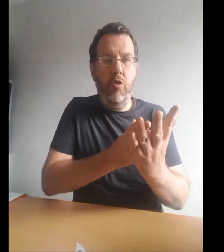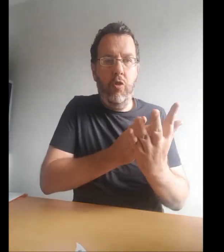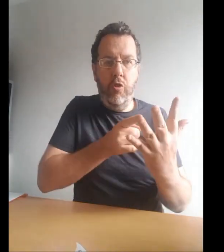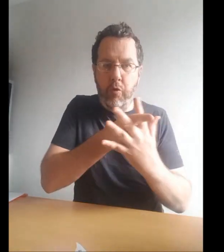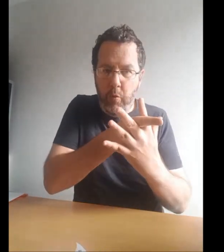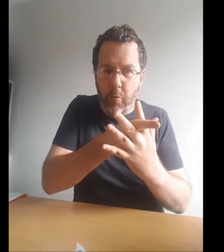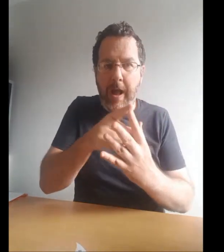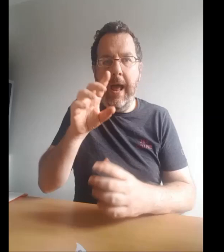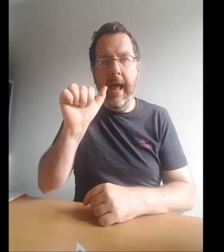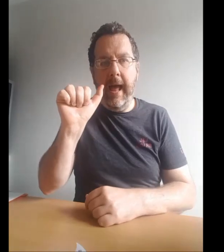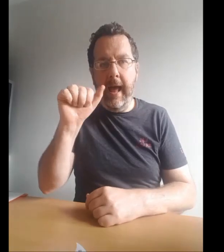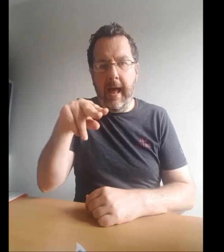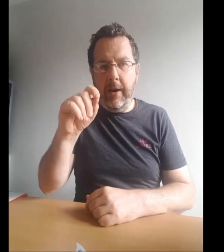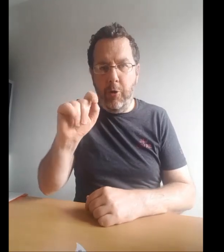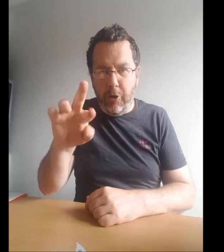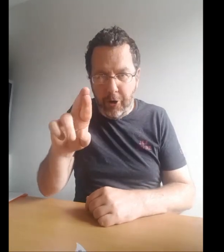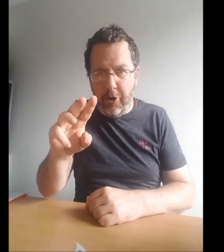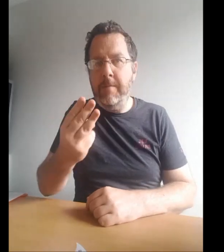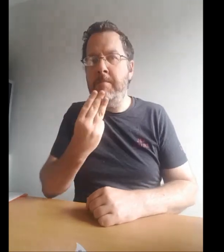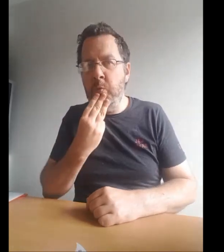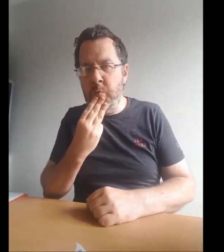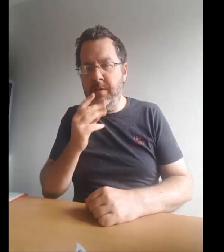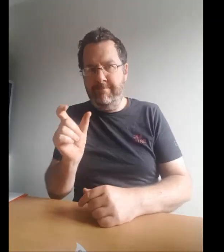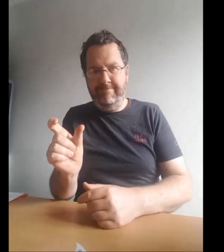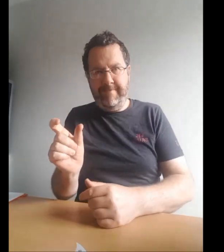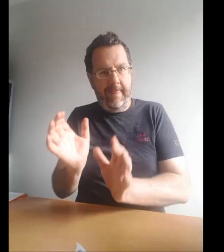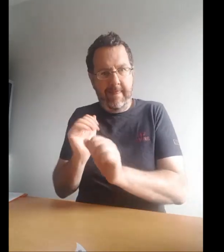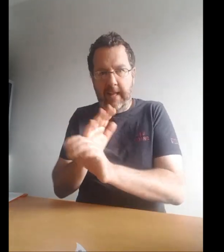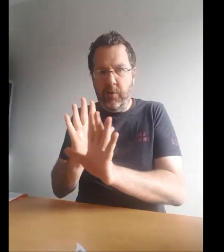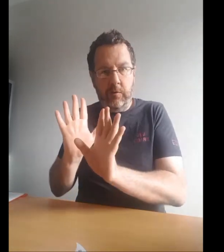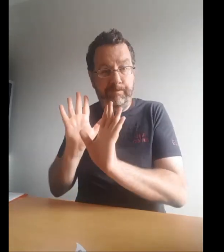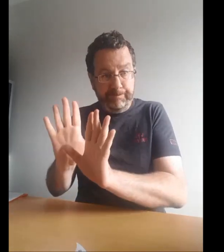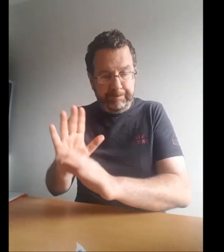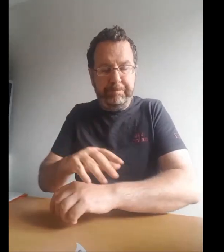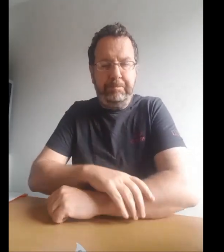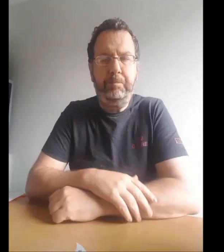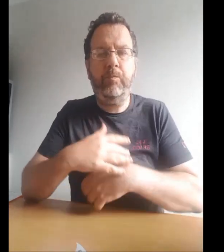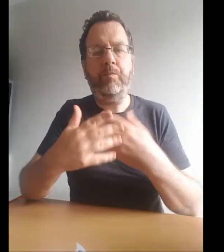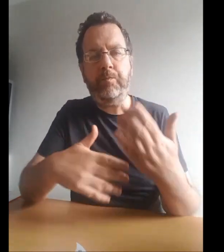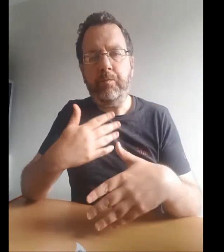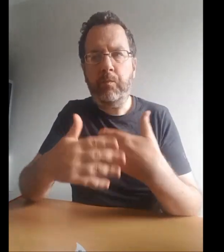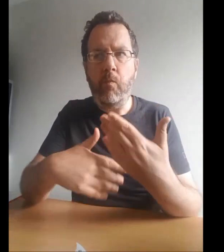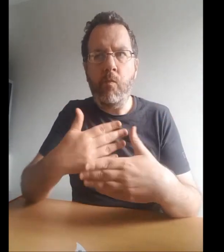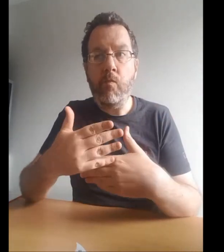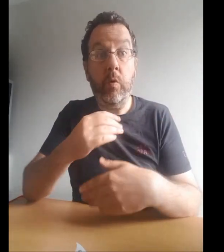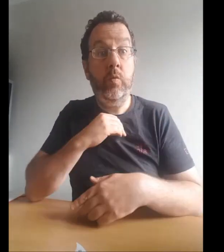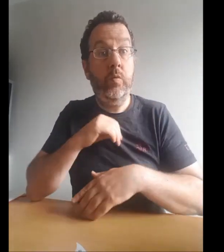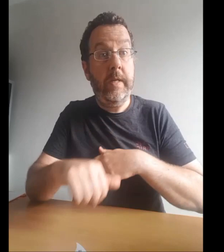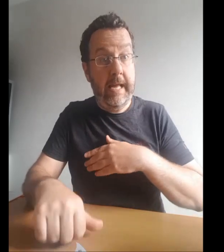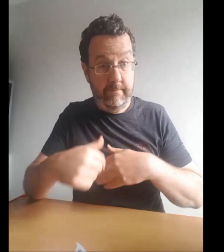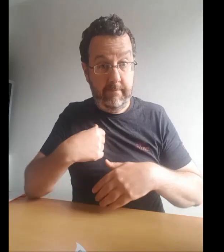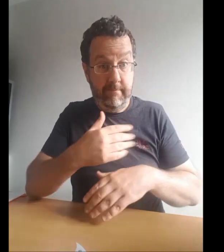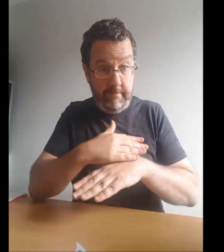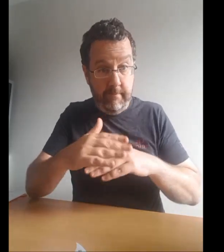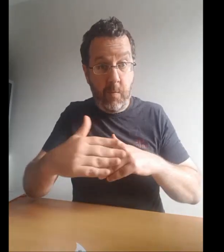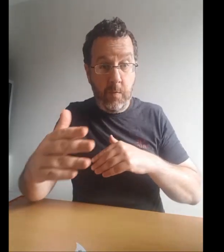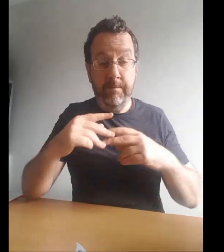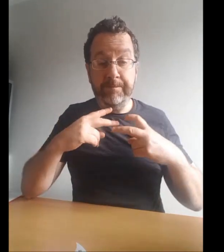entirely dependent on these three words: through another mute. That's all we have. So anyway, today I'm continuing to do